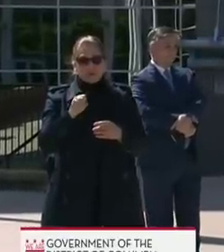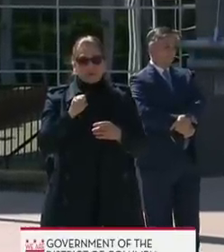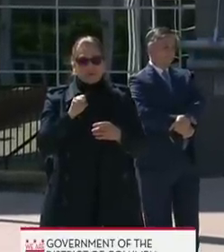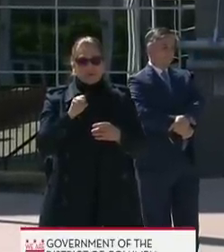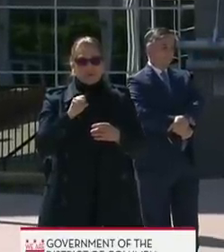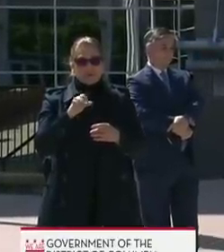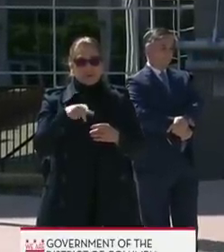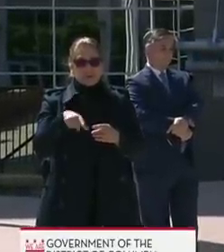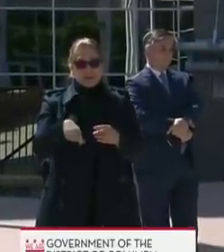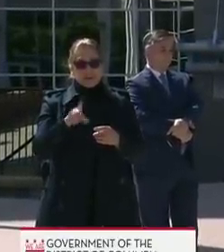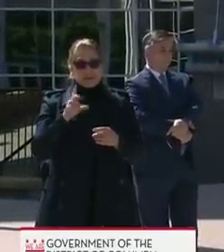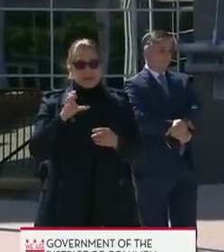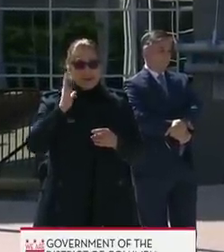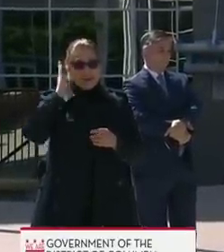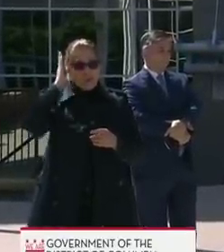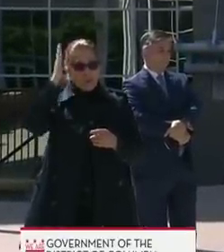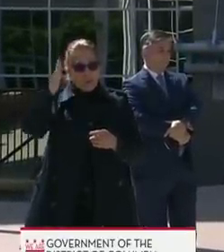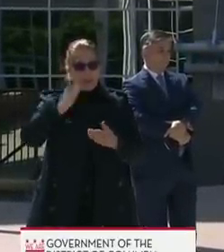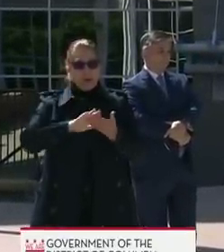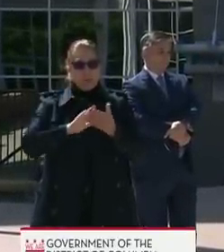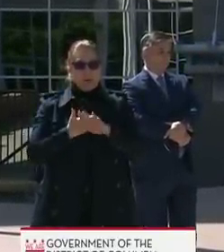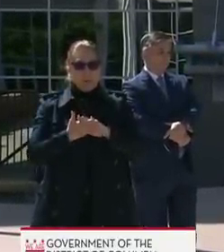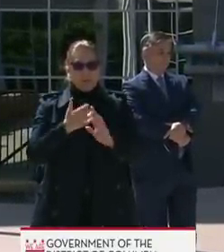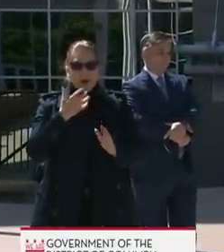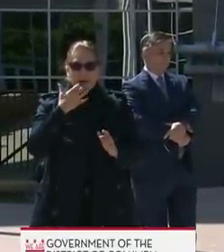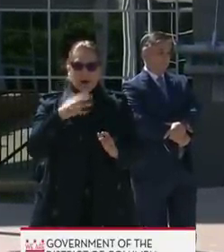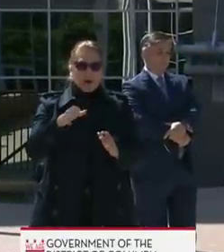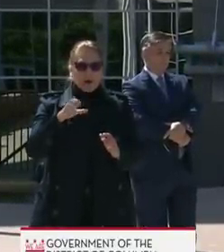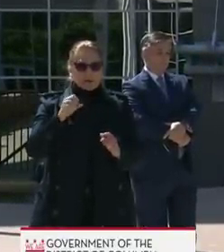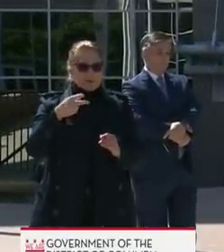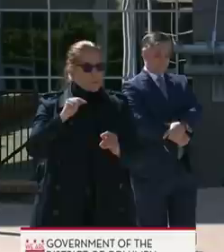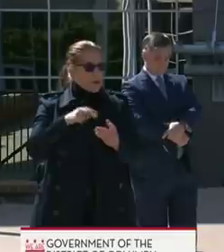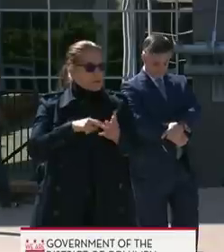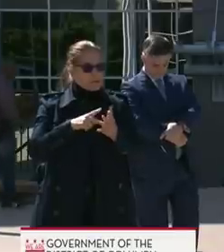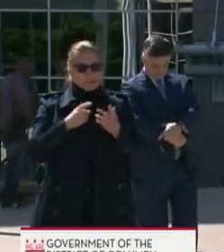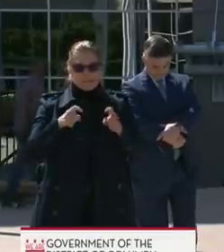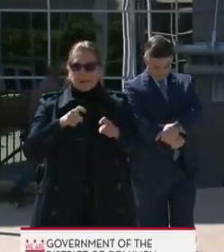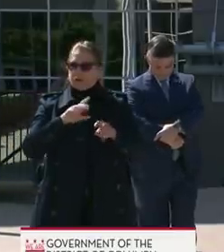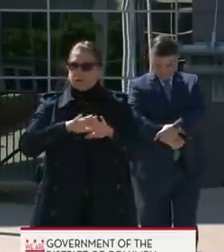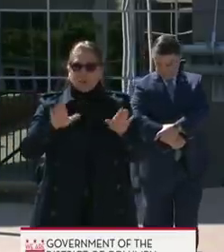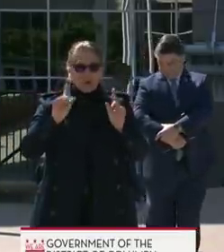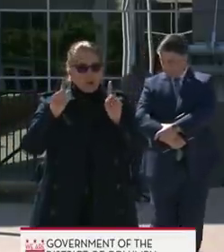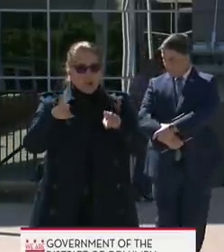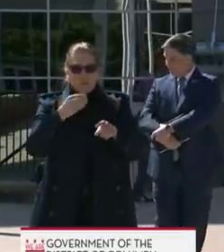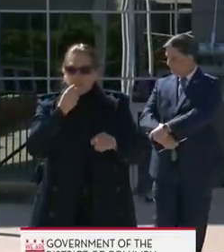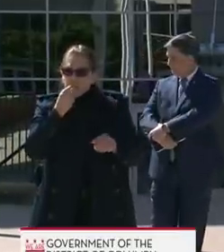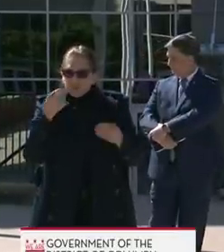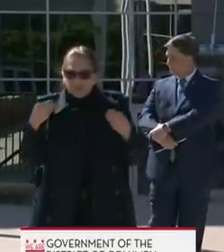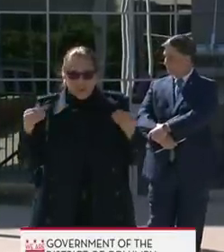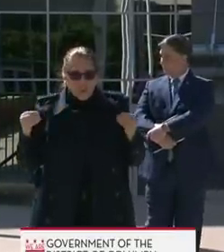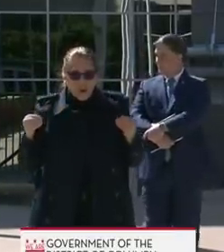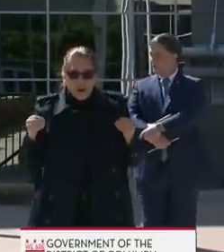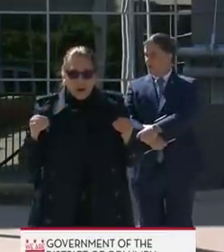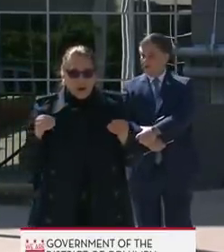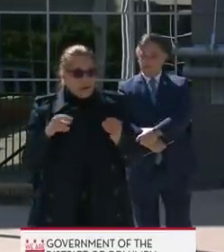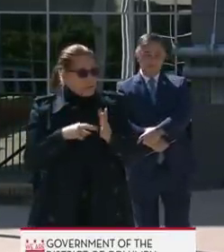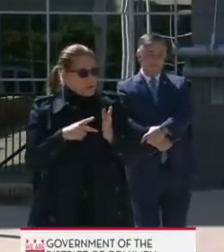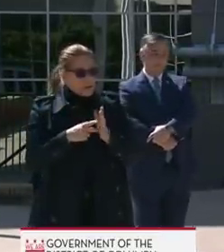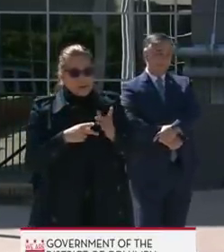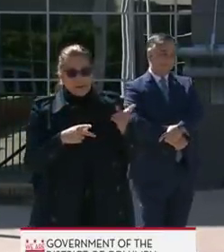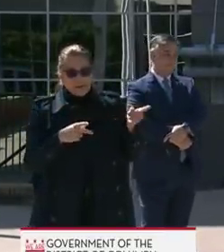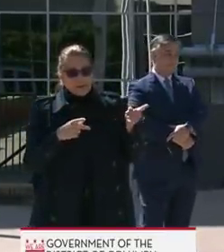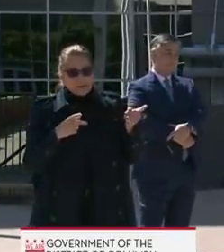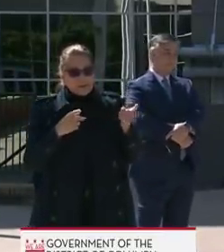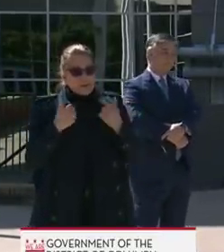to go to a grocery store, are you considering any more ratcheting up of restrictions? And what are